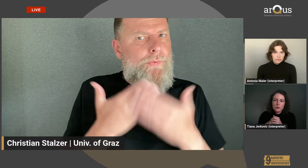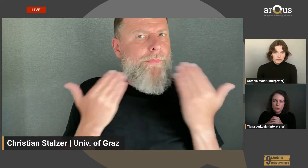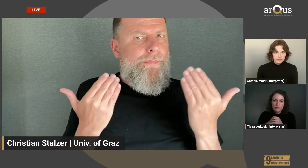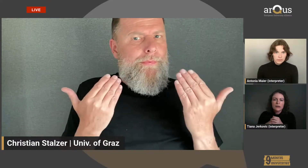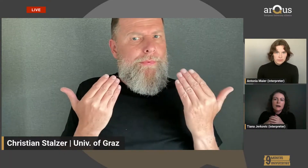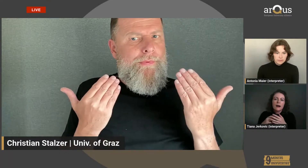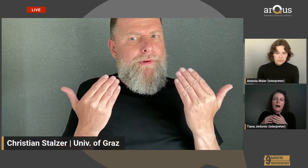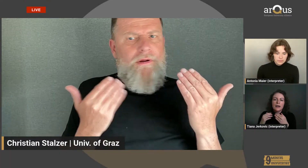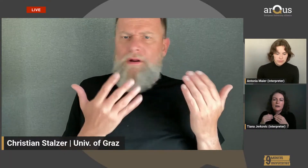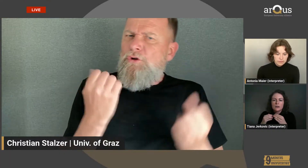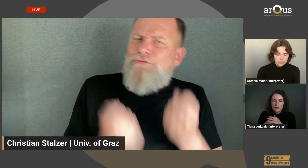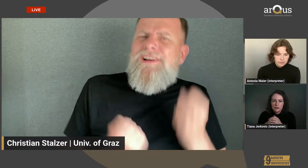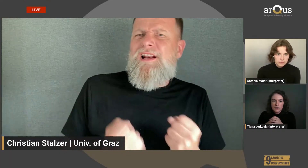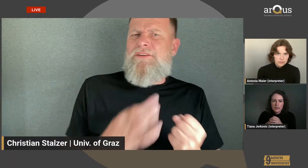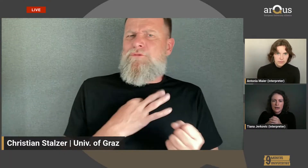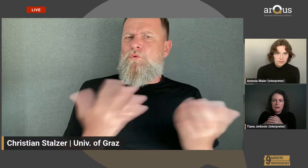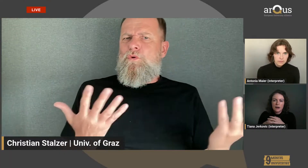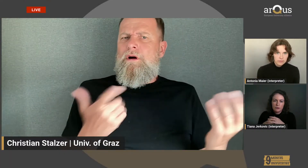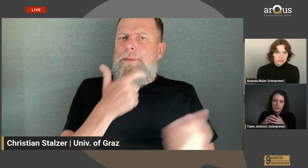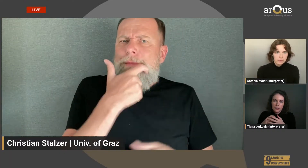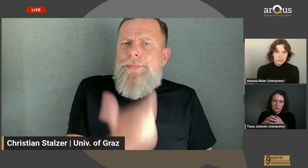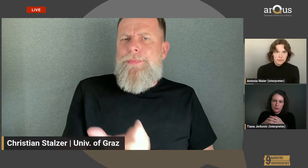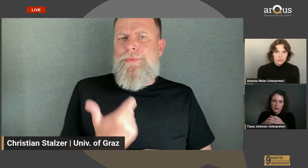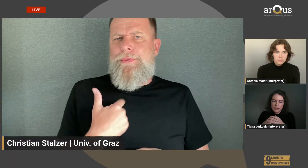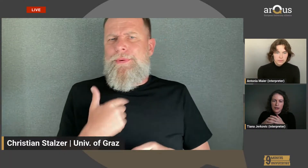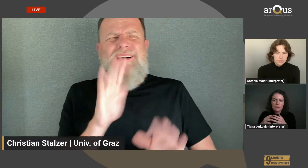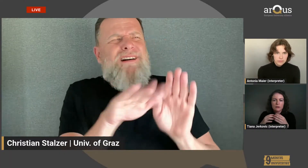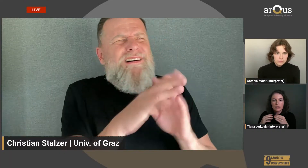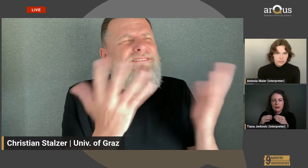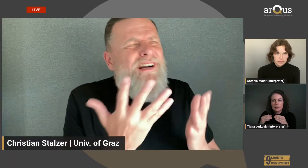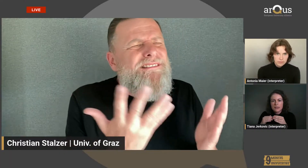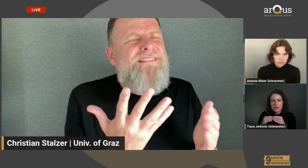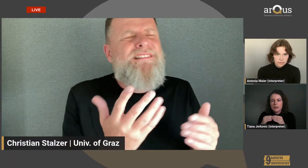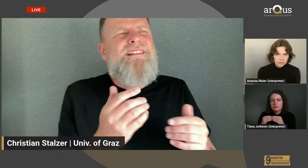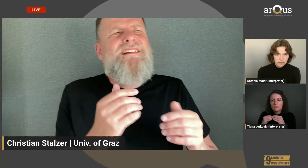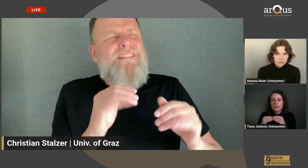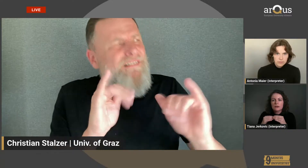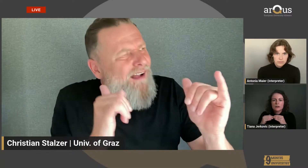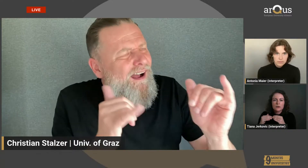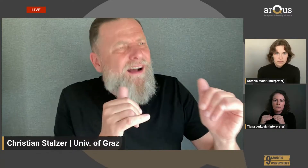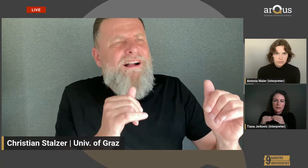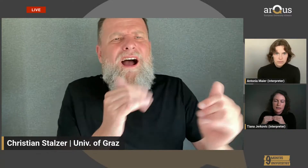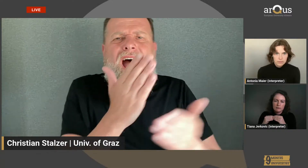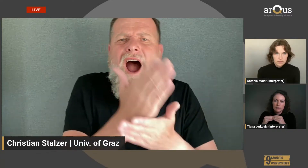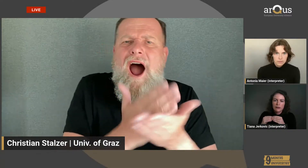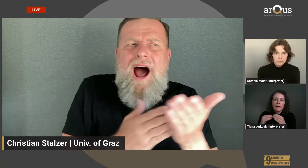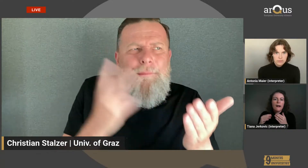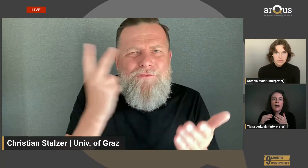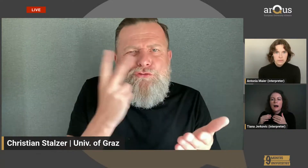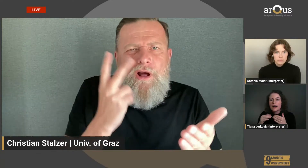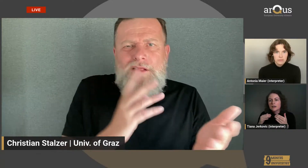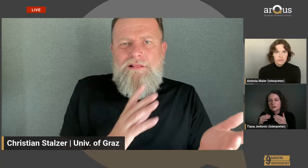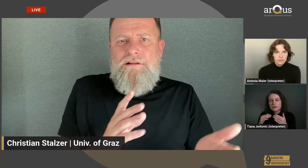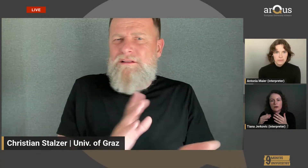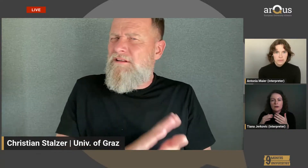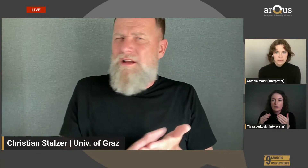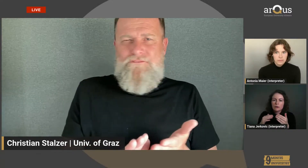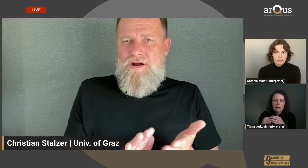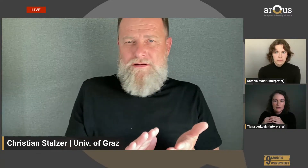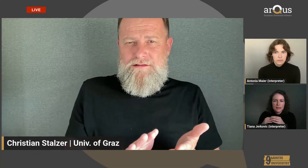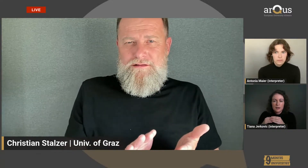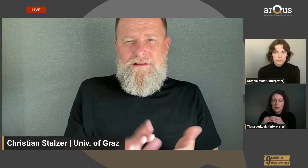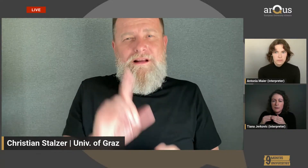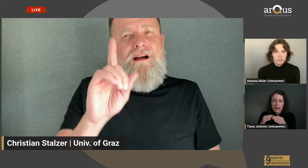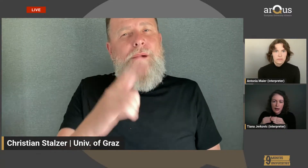was in school, I could not understand everything, of course. I could only understand information on the surface level. I could